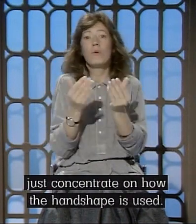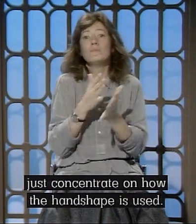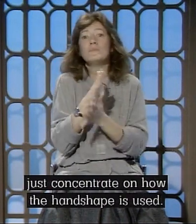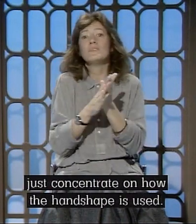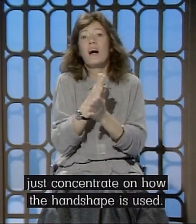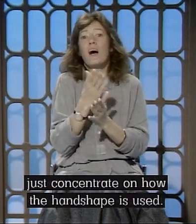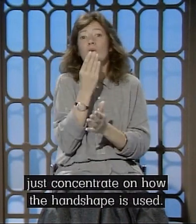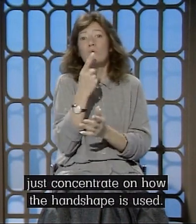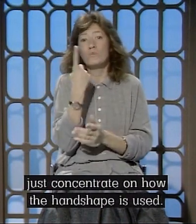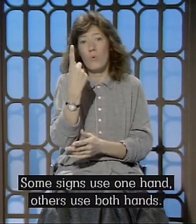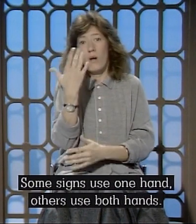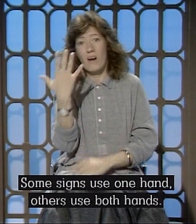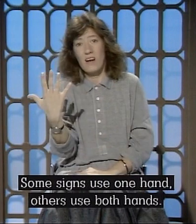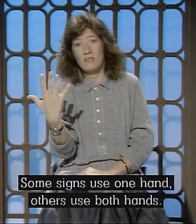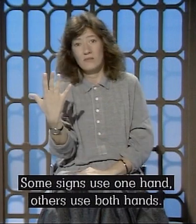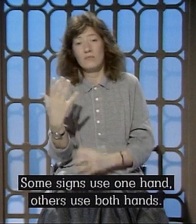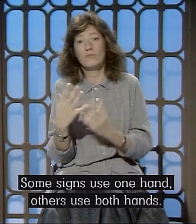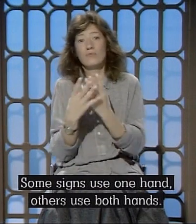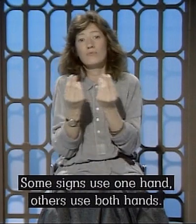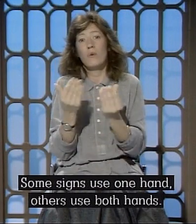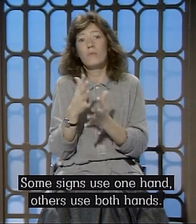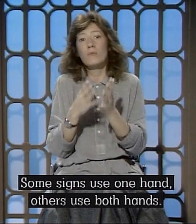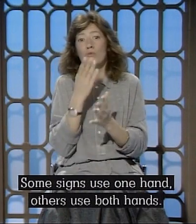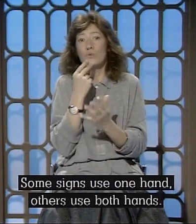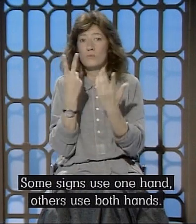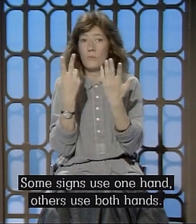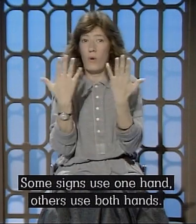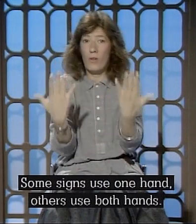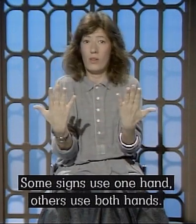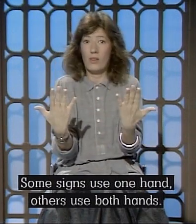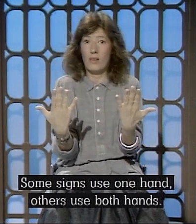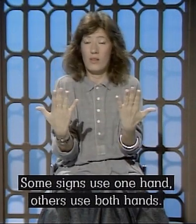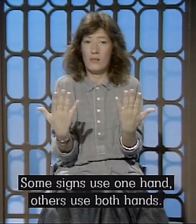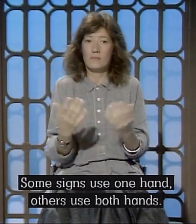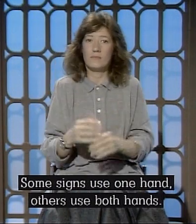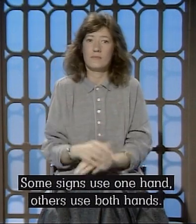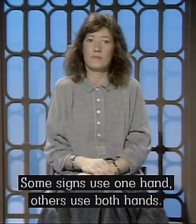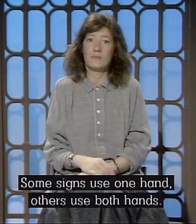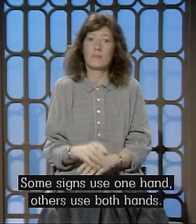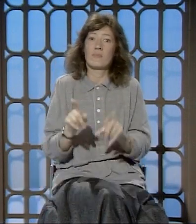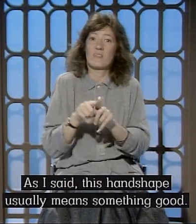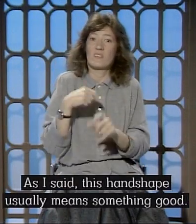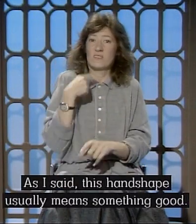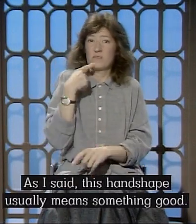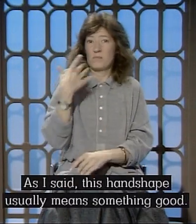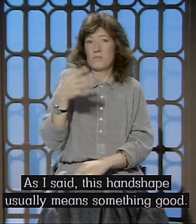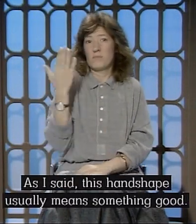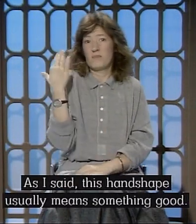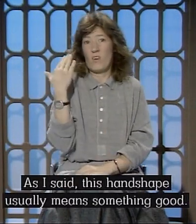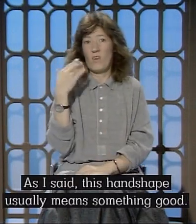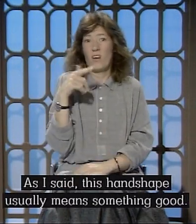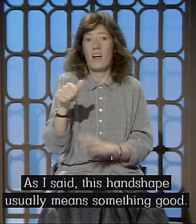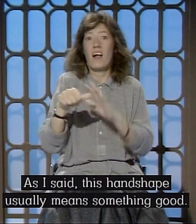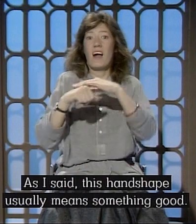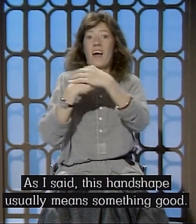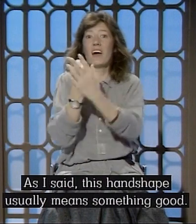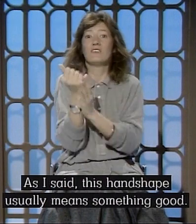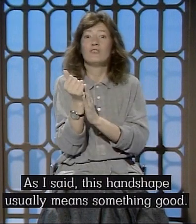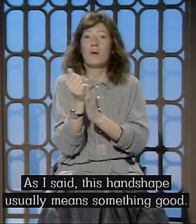used. Some of the signs are made with one hand, and some with both hands. As I said, this